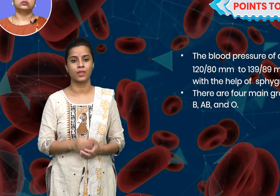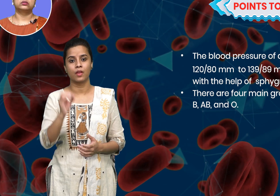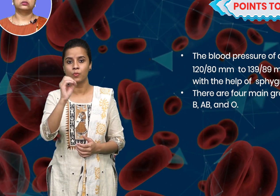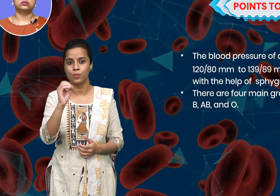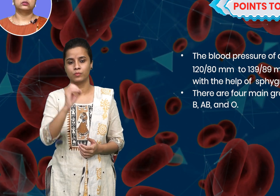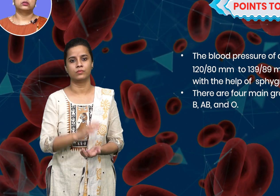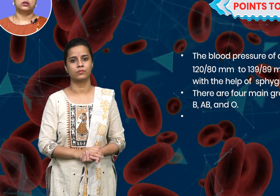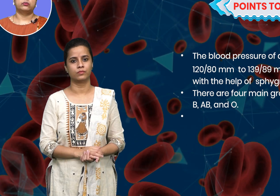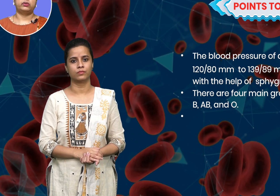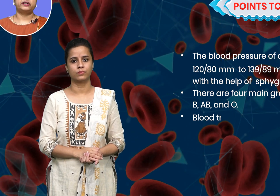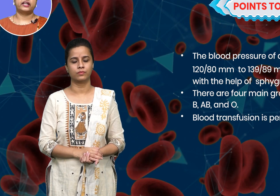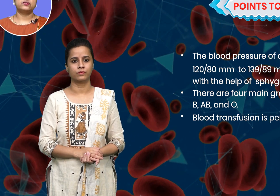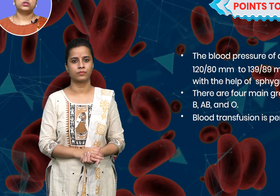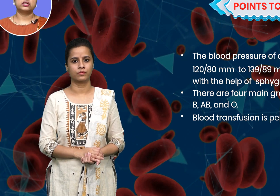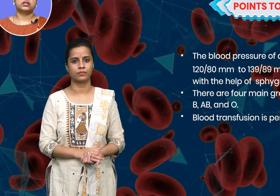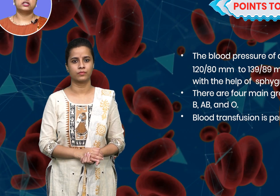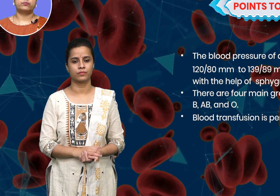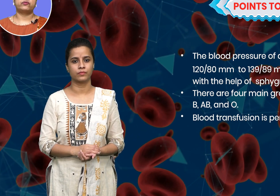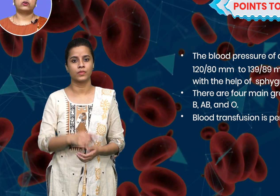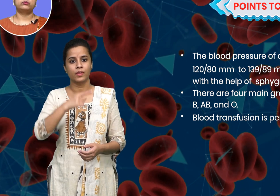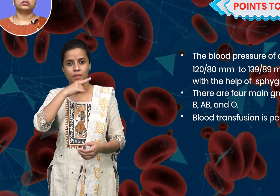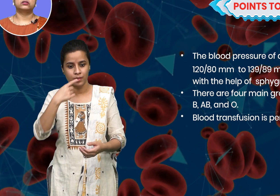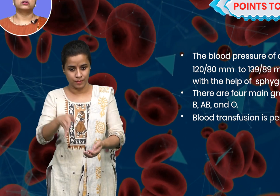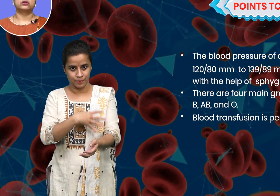O. Blood transfusion is